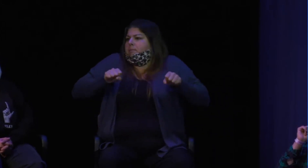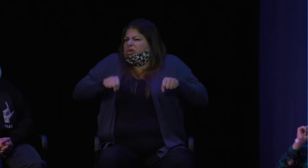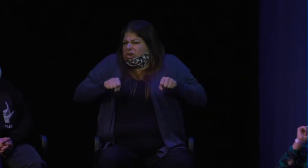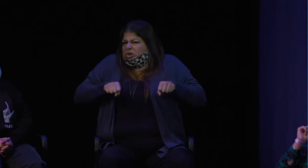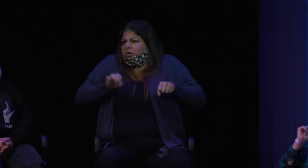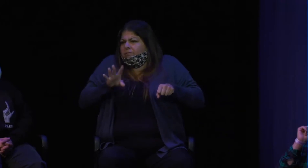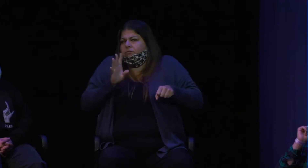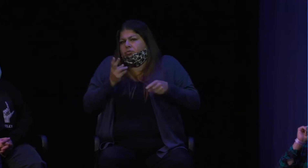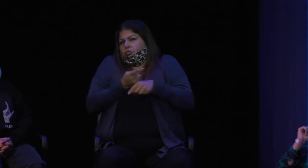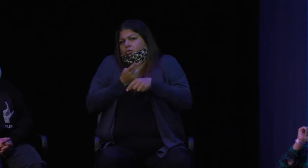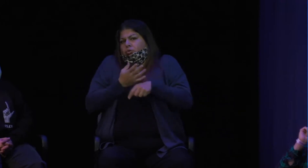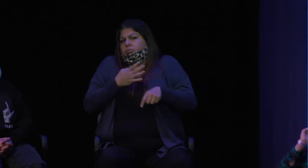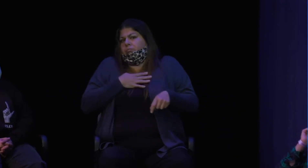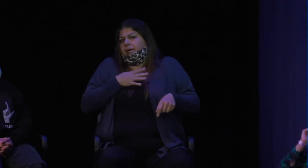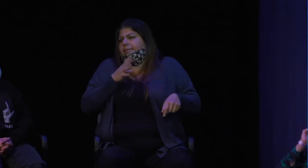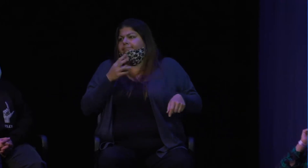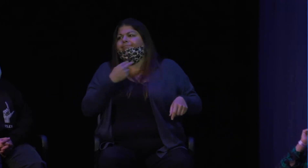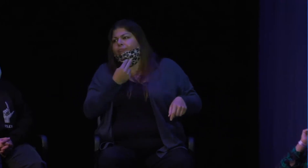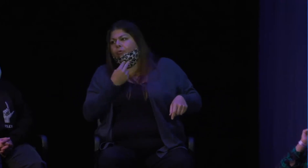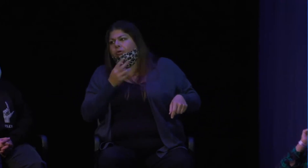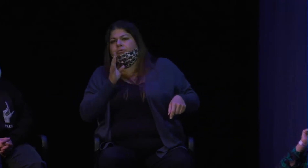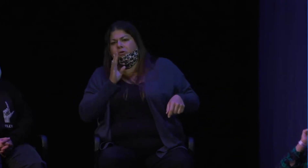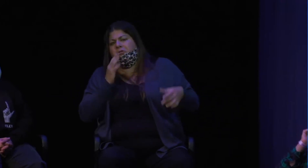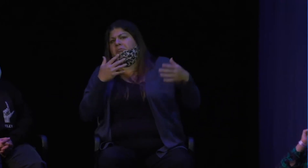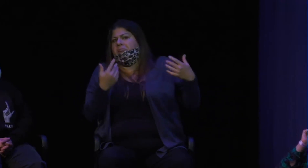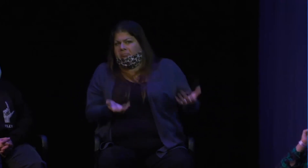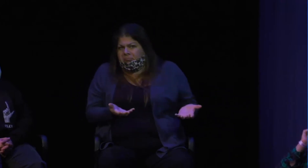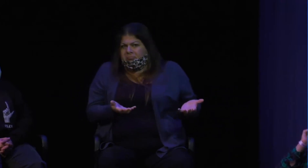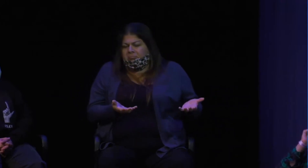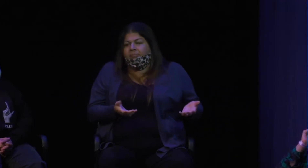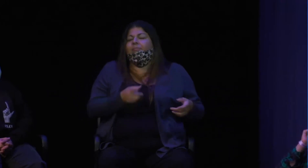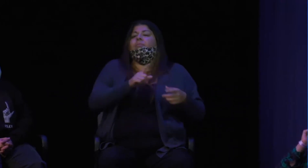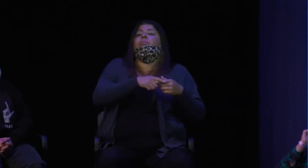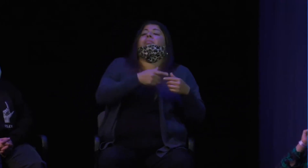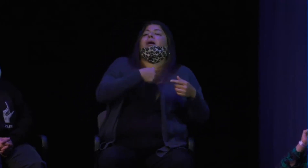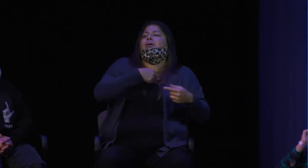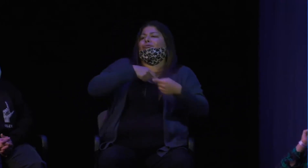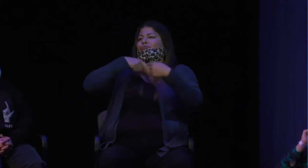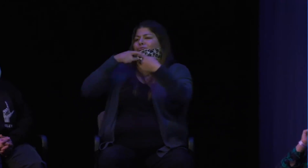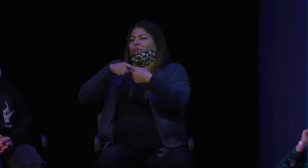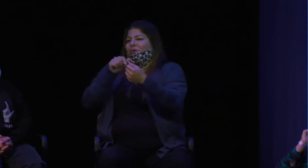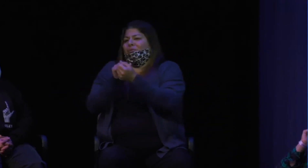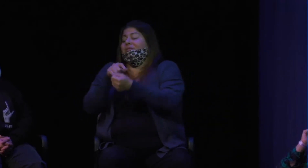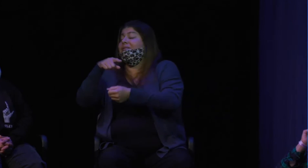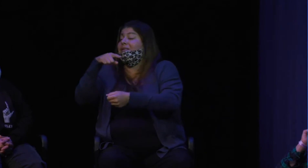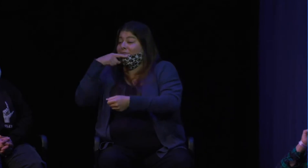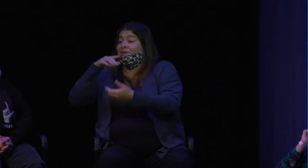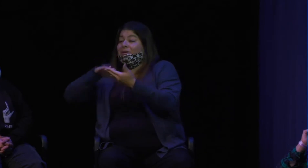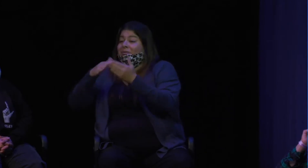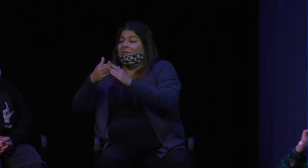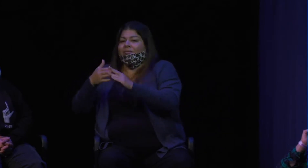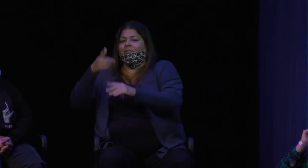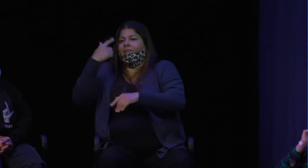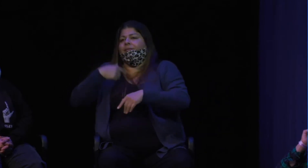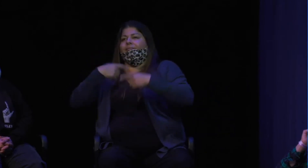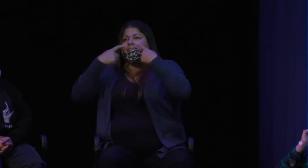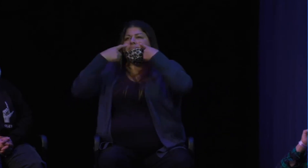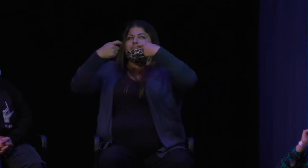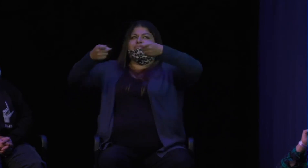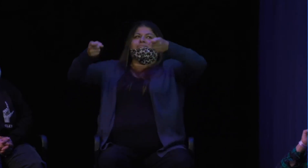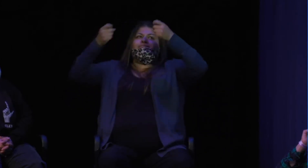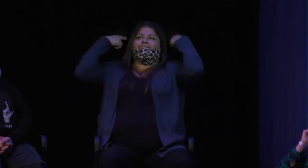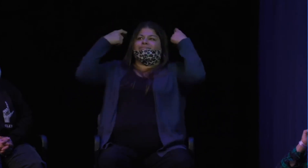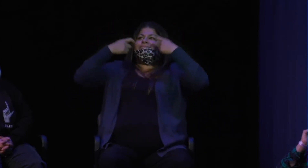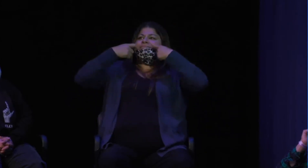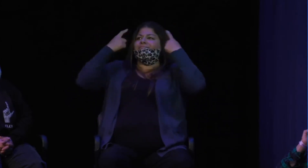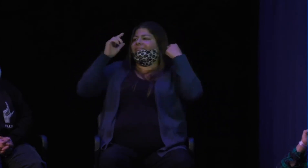So where do I fit? I have potential to use my voice. I can use my voice and speak for myself. So